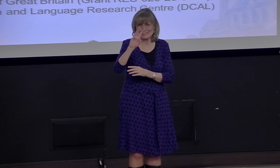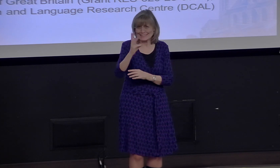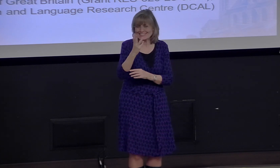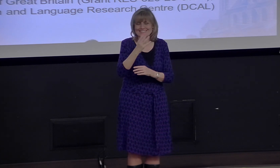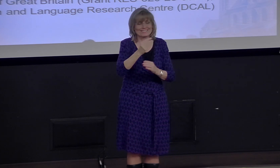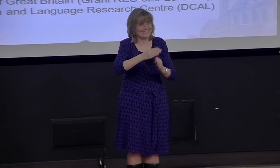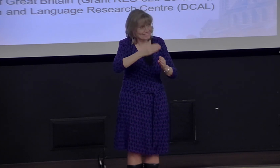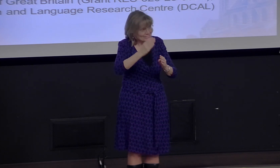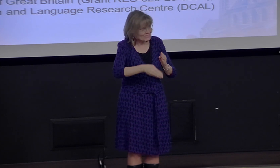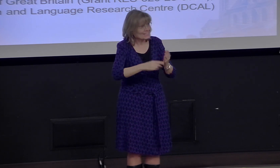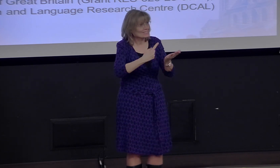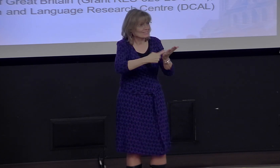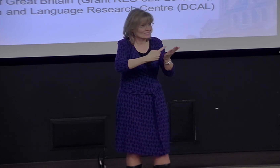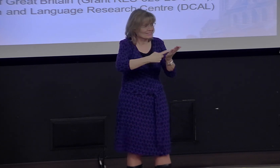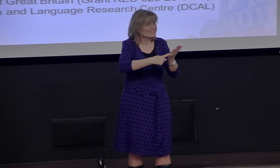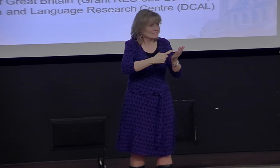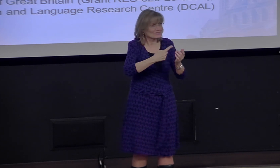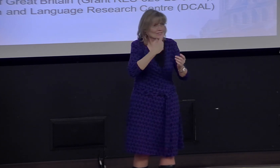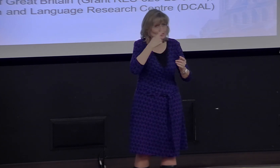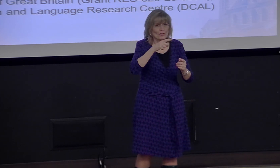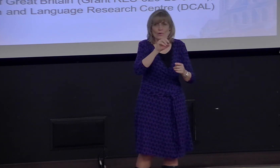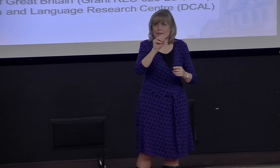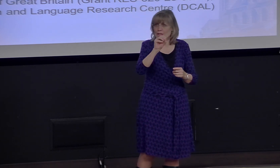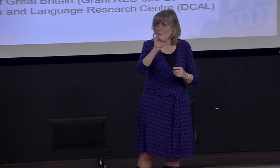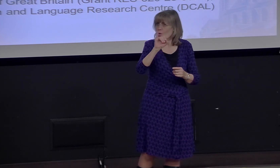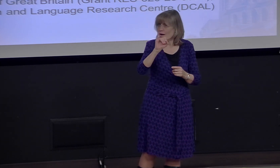And that ends our sixth